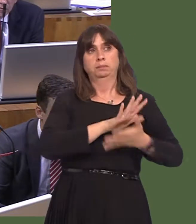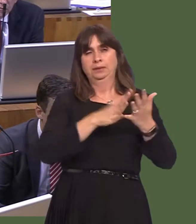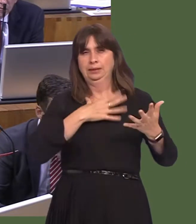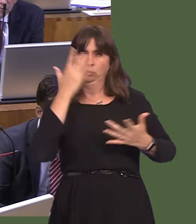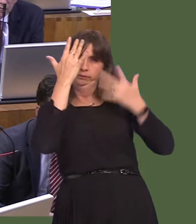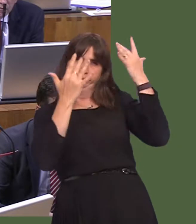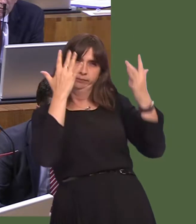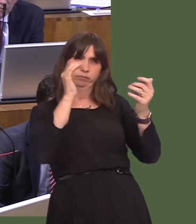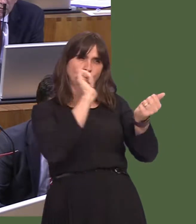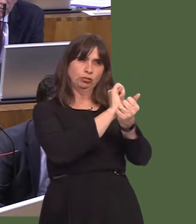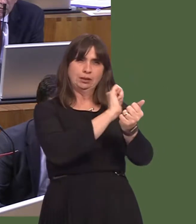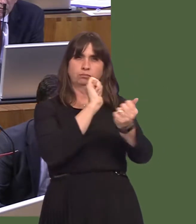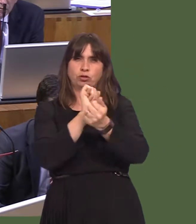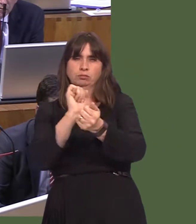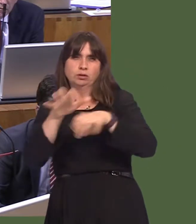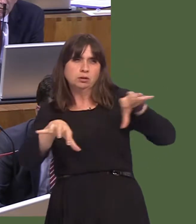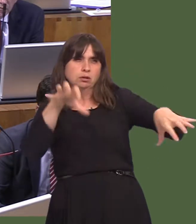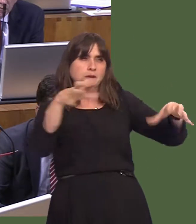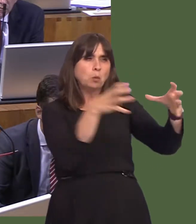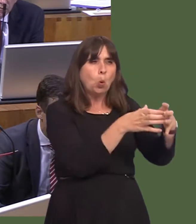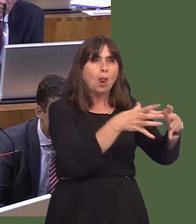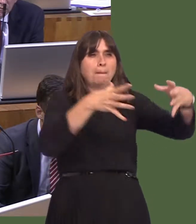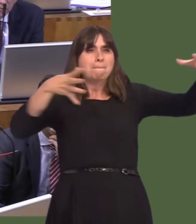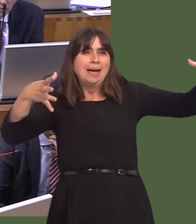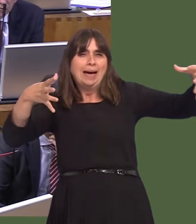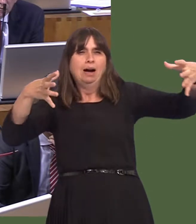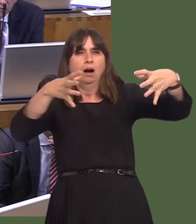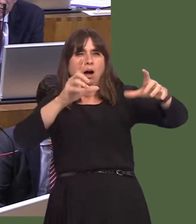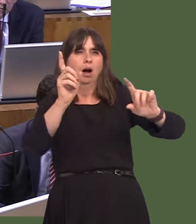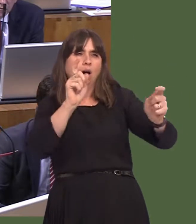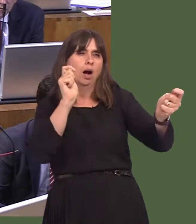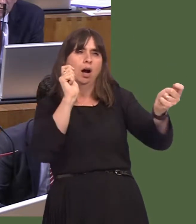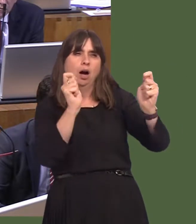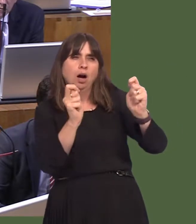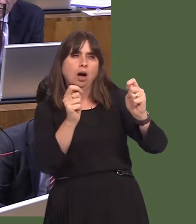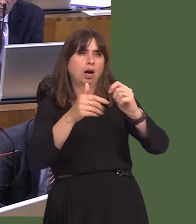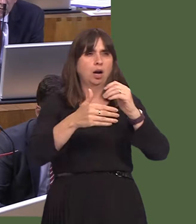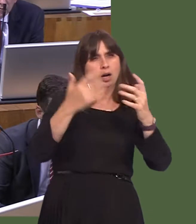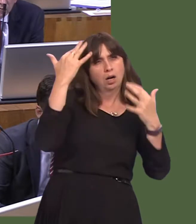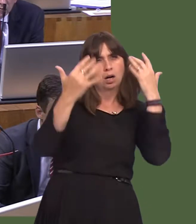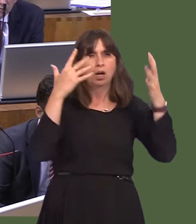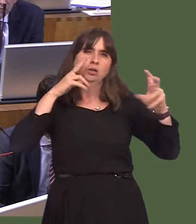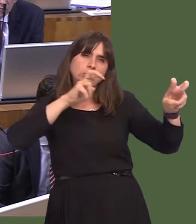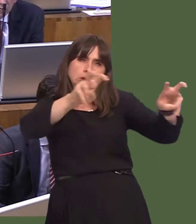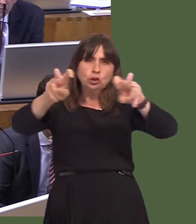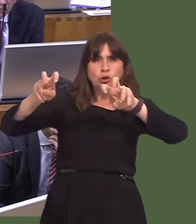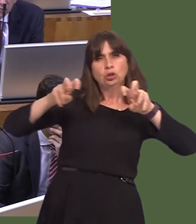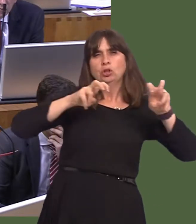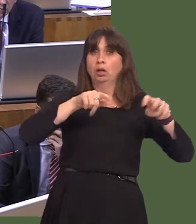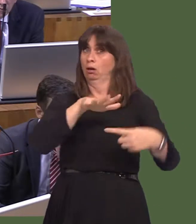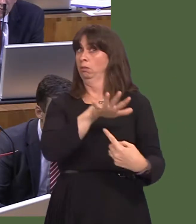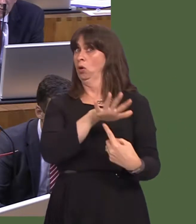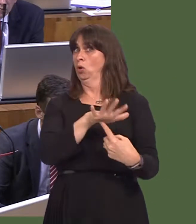at different types of prisons, their sizes, their success in terms of reforming prisons, and that's all that's all an important